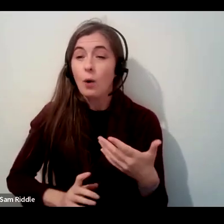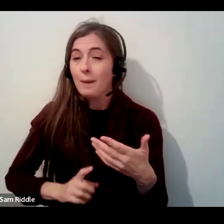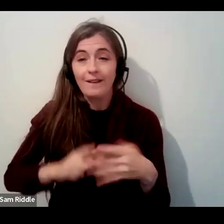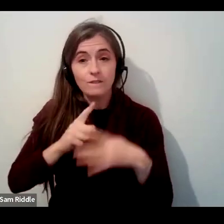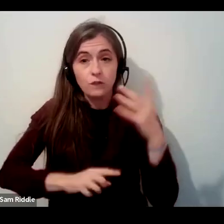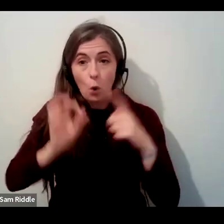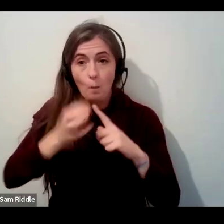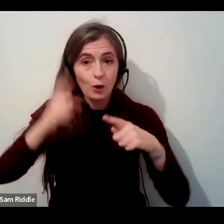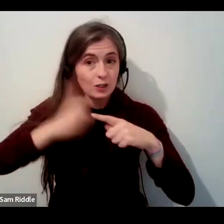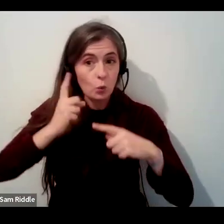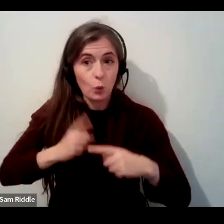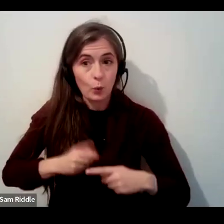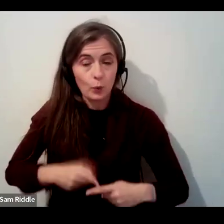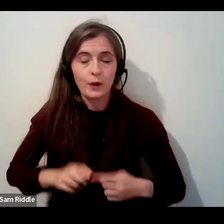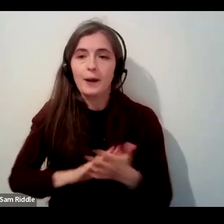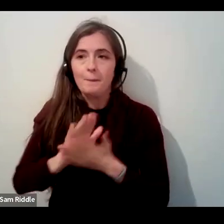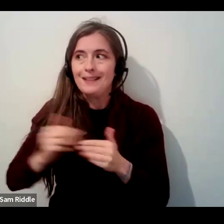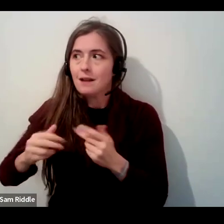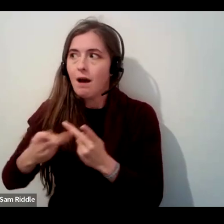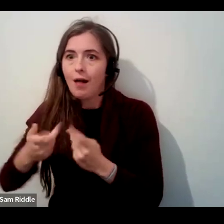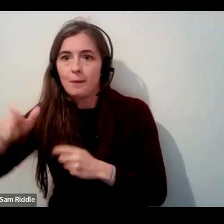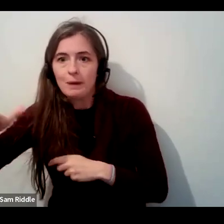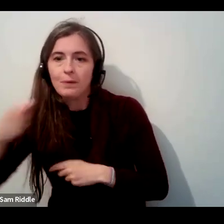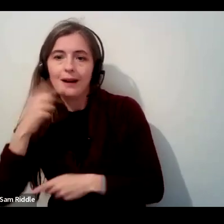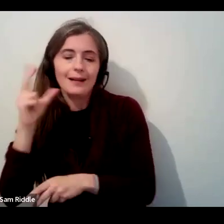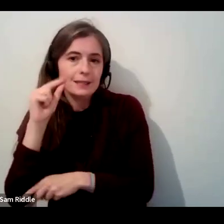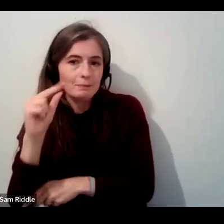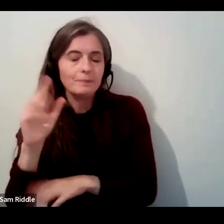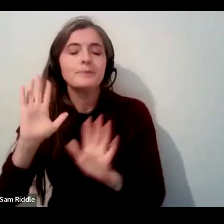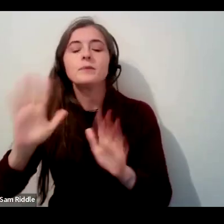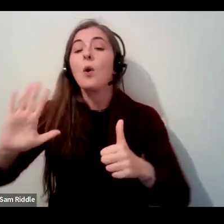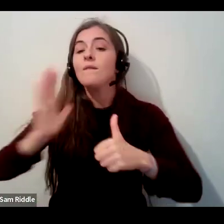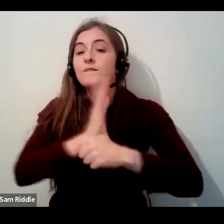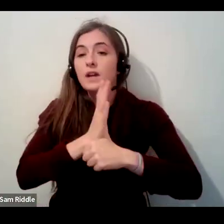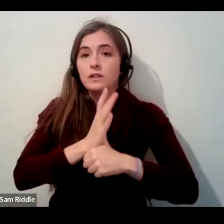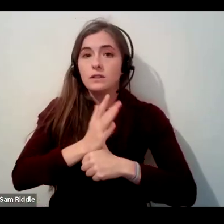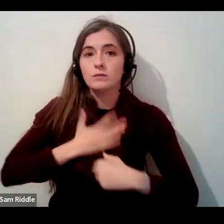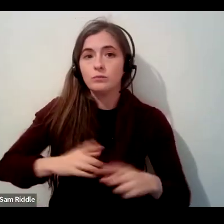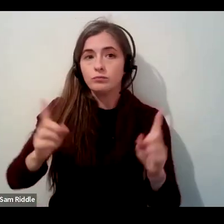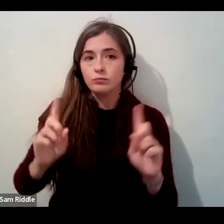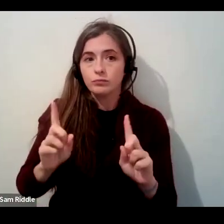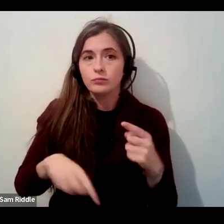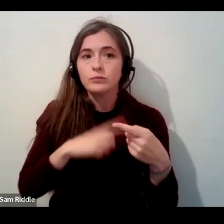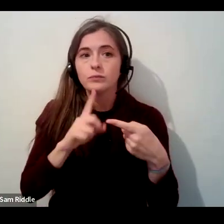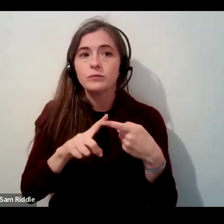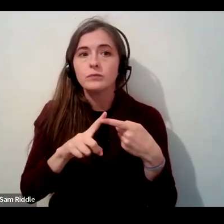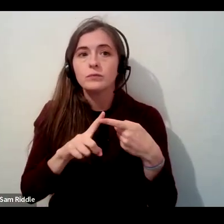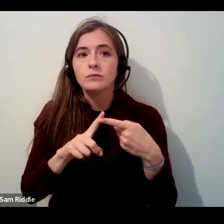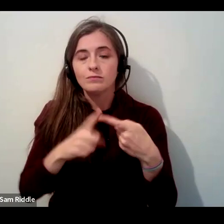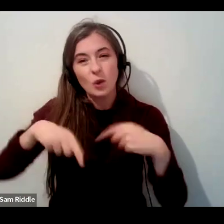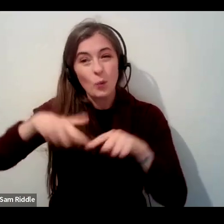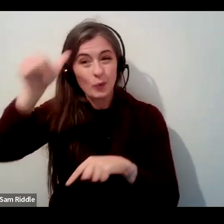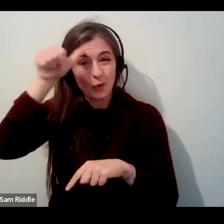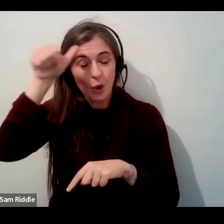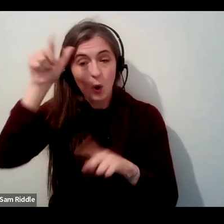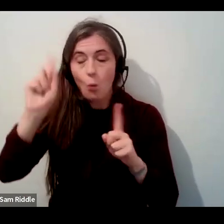quickly so that other people have a chance to get in. The first point I wanted to make was just so that we're all aware what we're